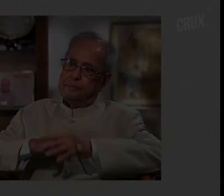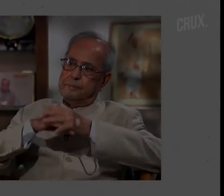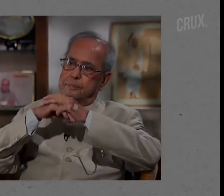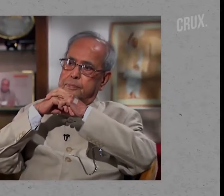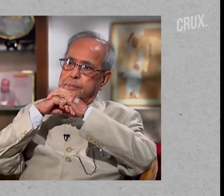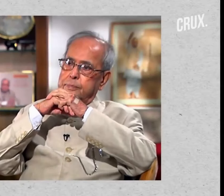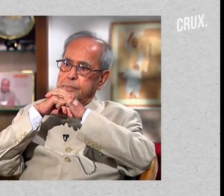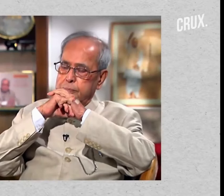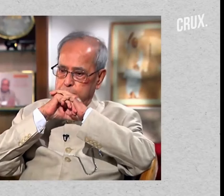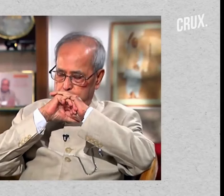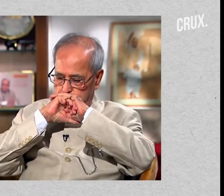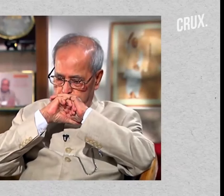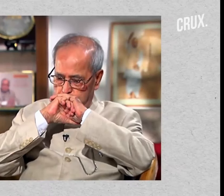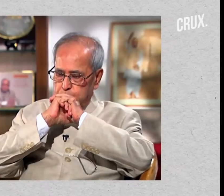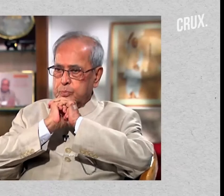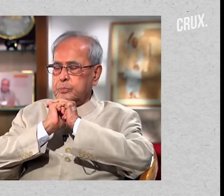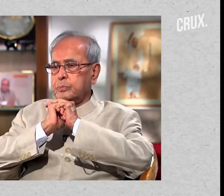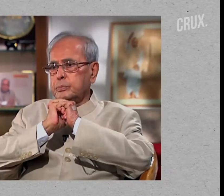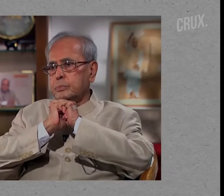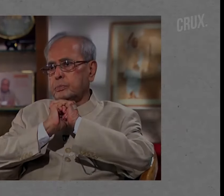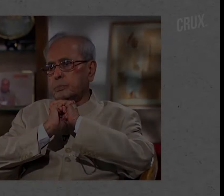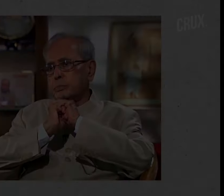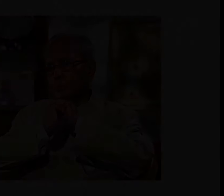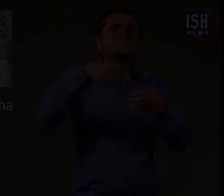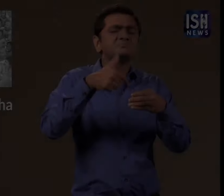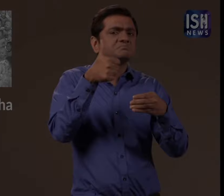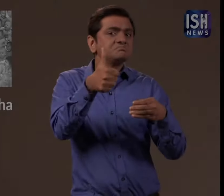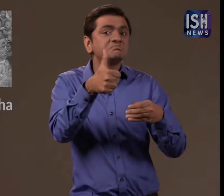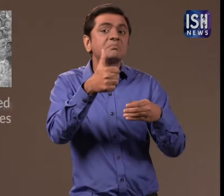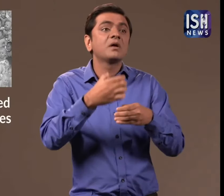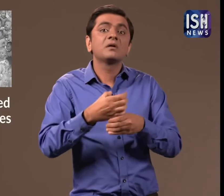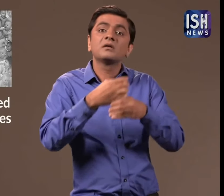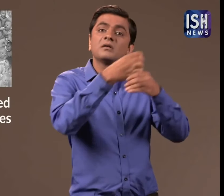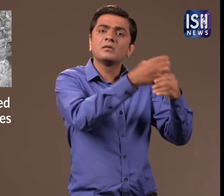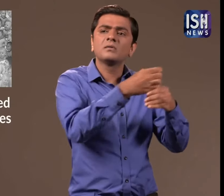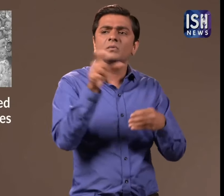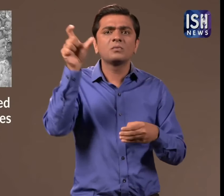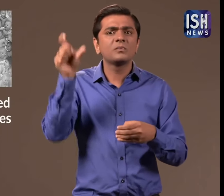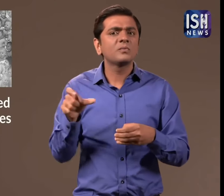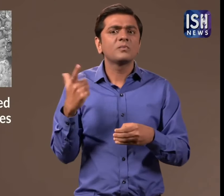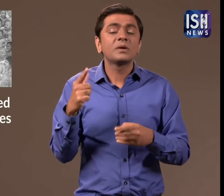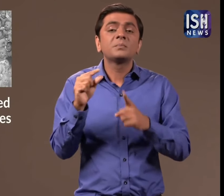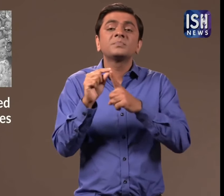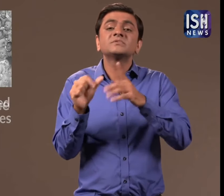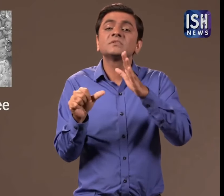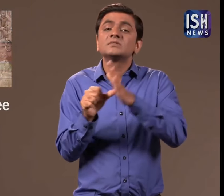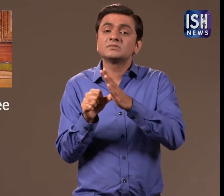the go-to man was Pranab Mukherjee. He may not have been the prime. This award was presented to her by President Pranab